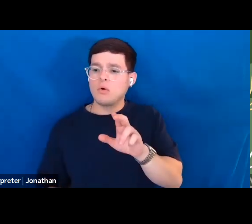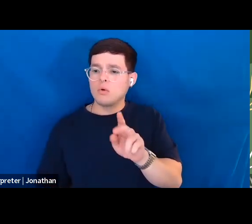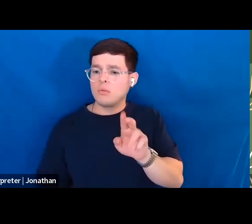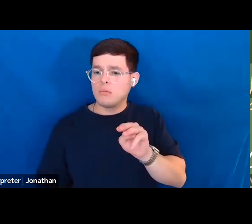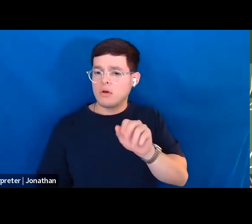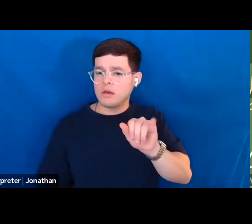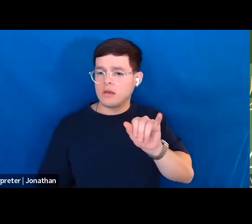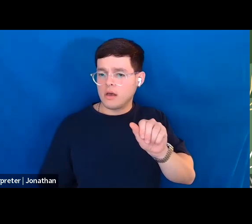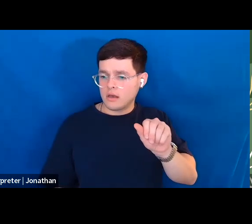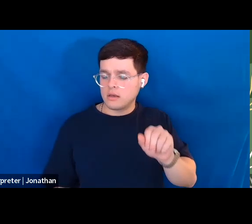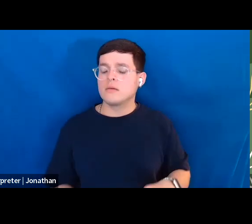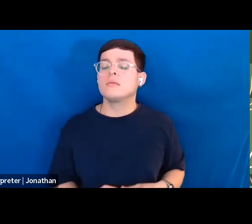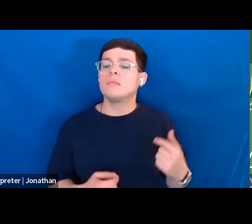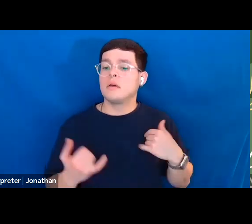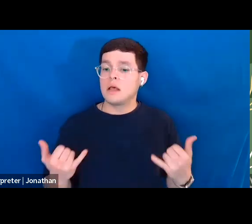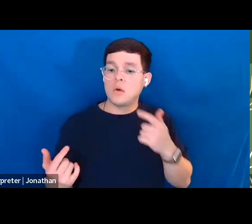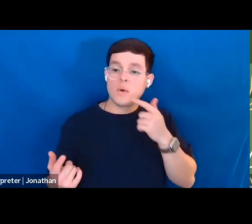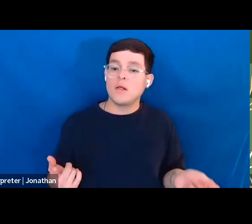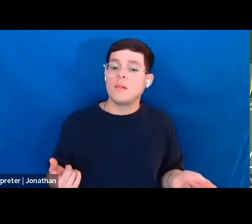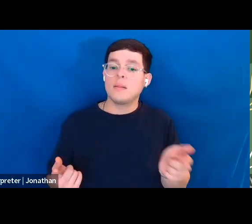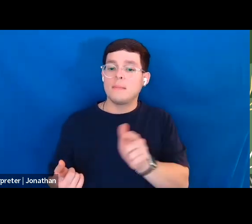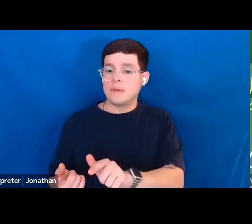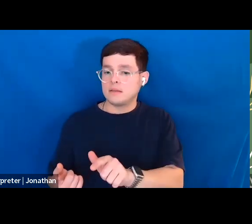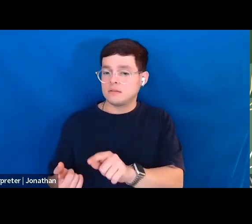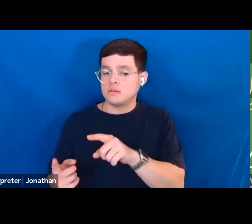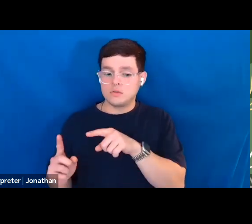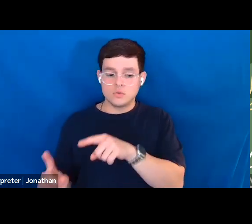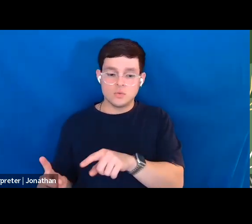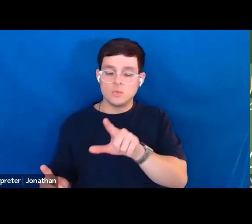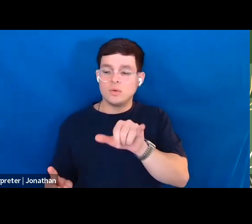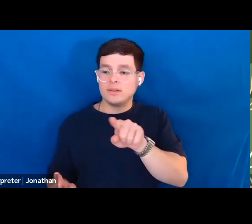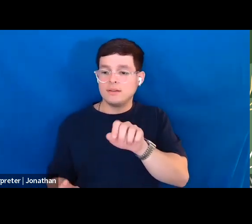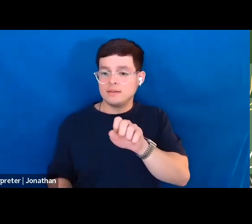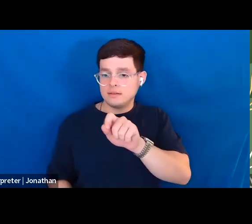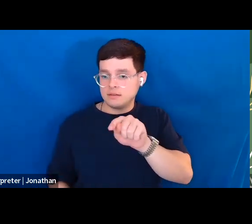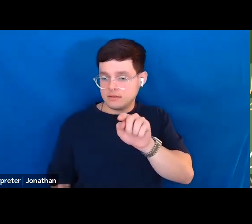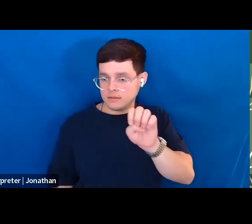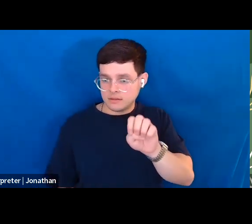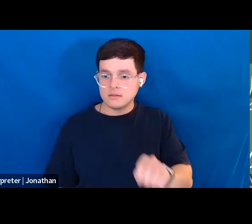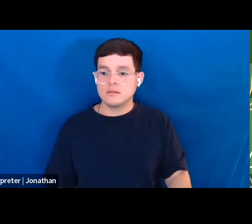And I will pass it back off to Lisette.